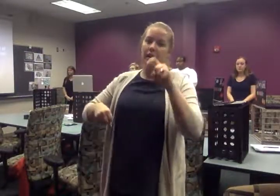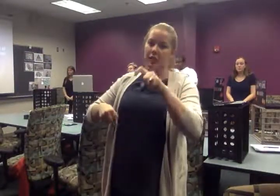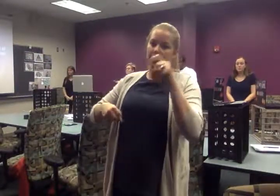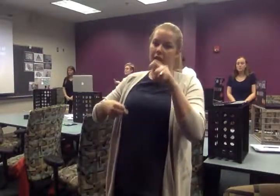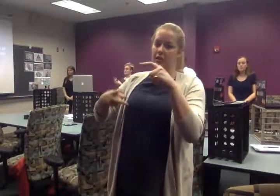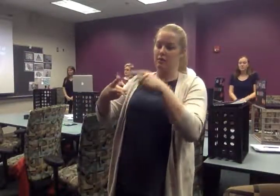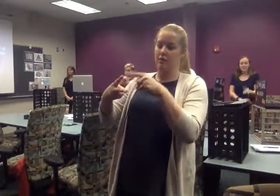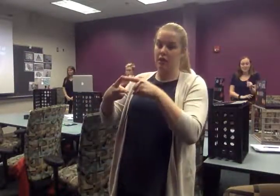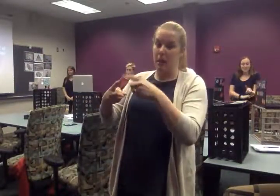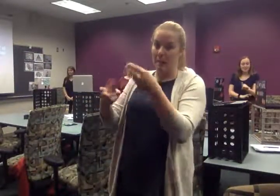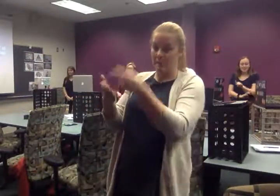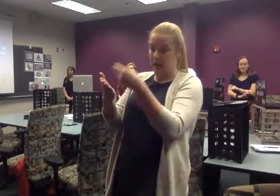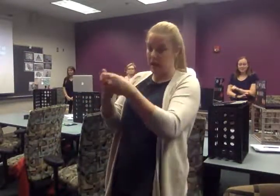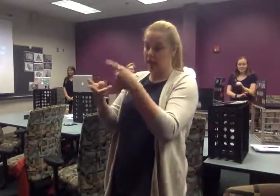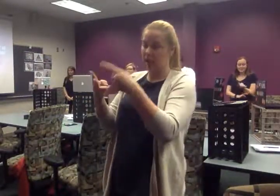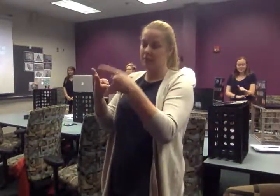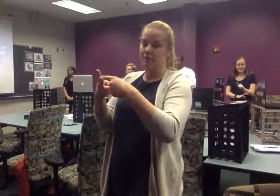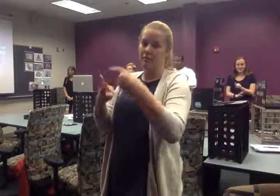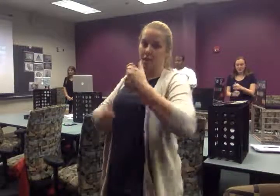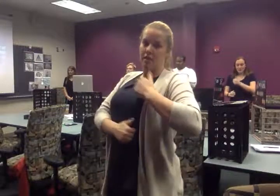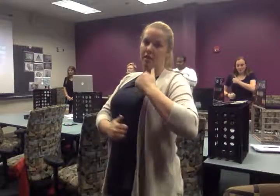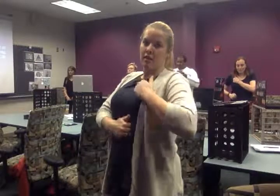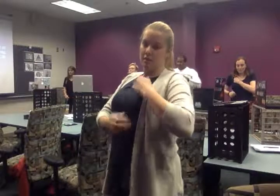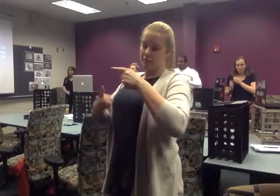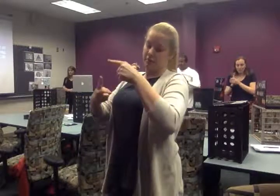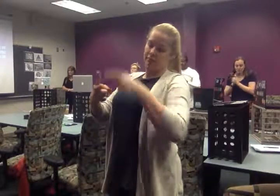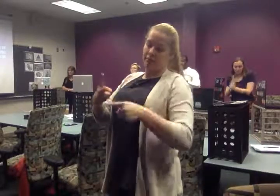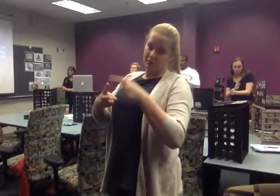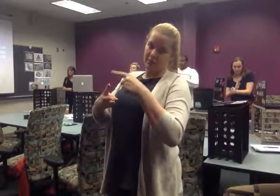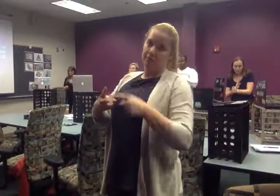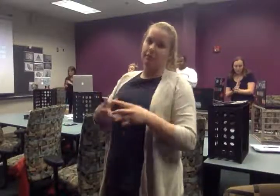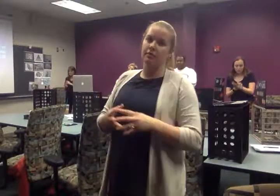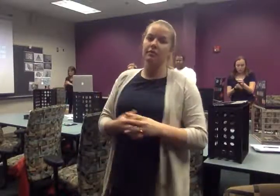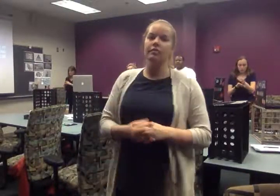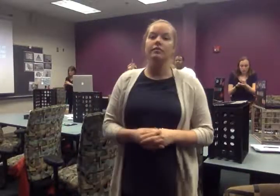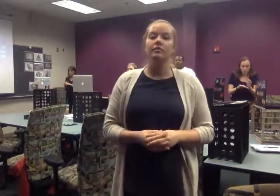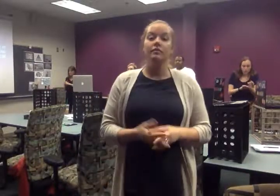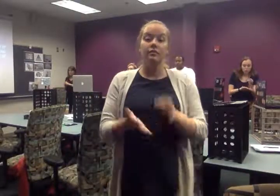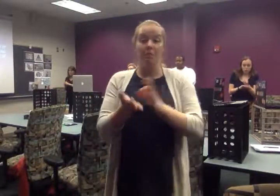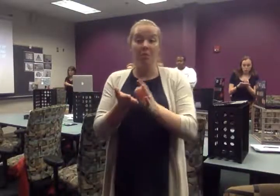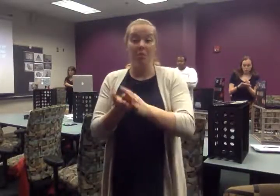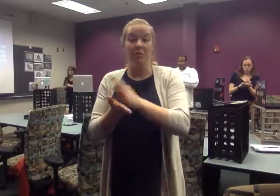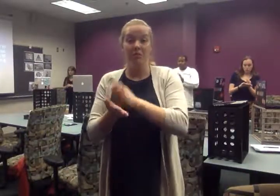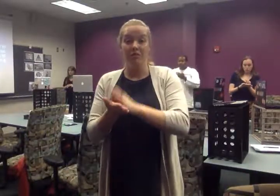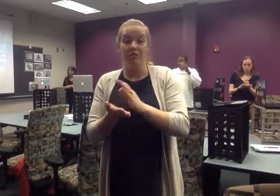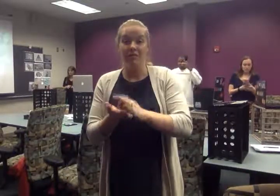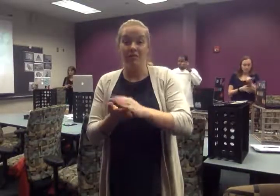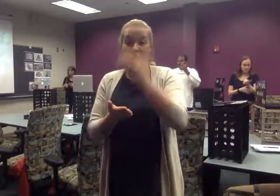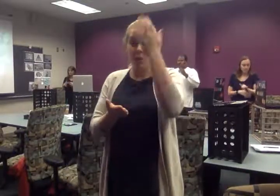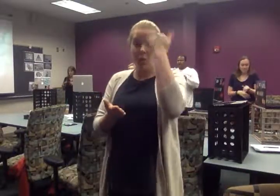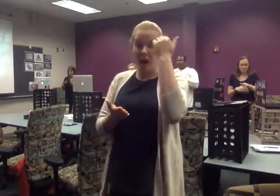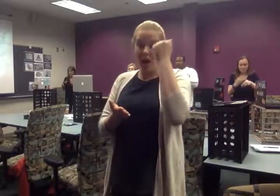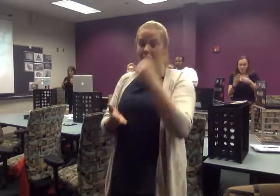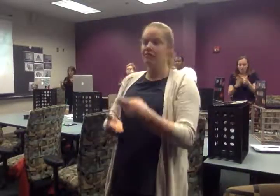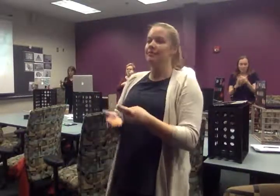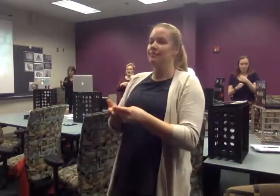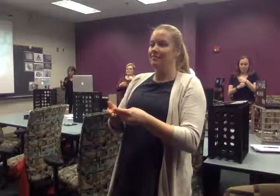of trained professional armies, and the creation of coined money largely in order to pay them." So if money is a creation of the state